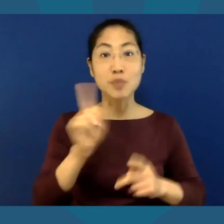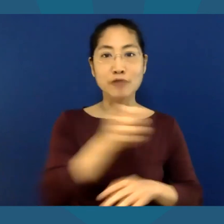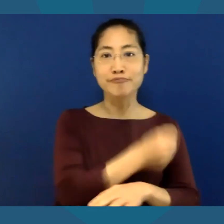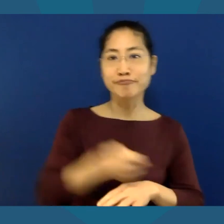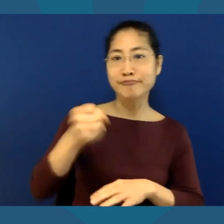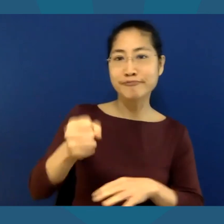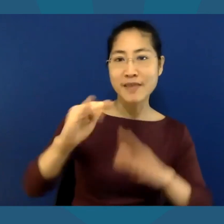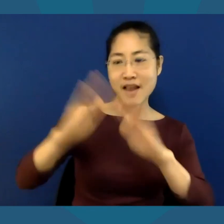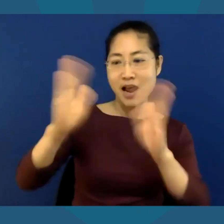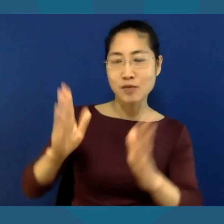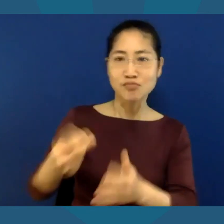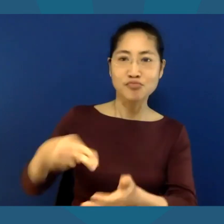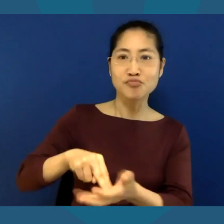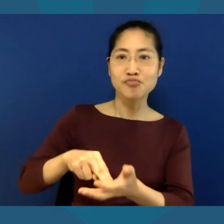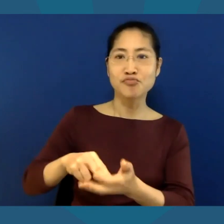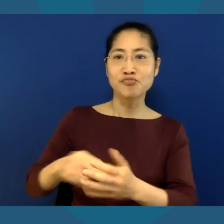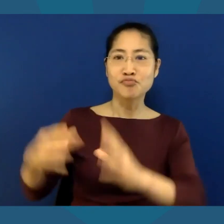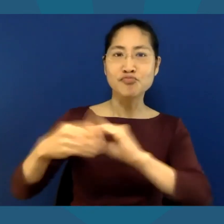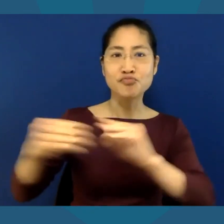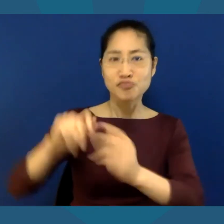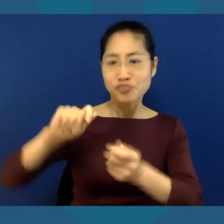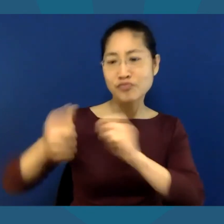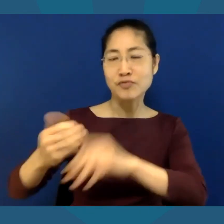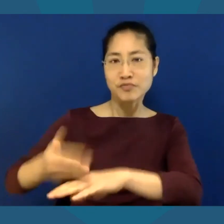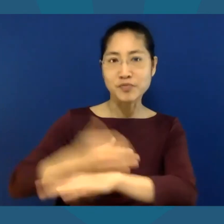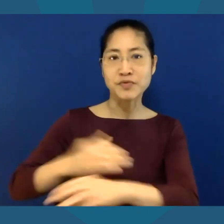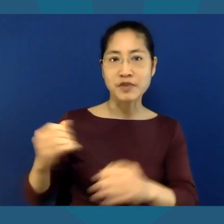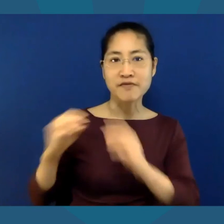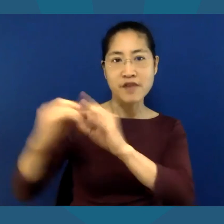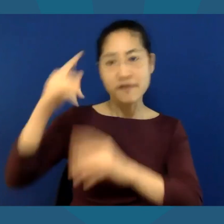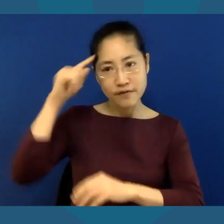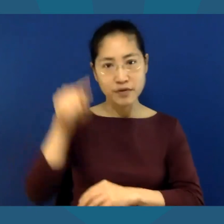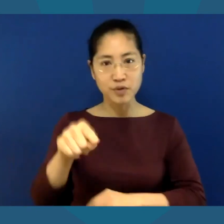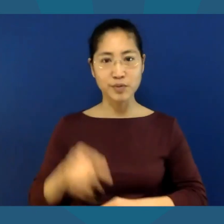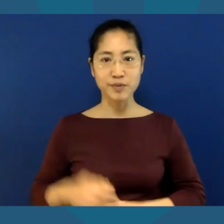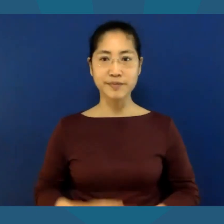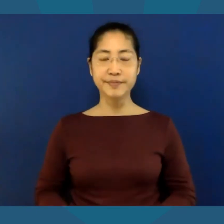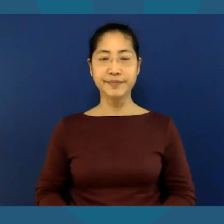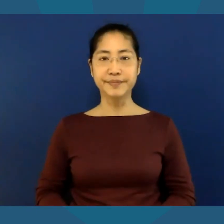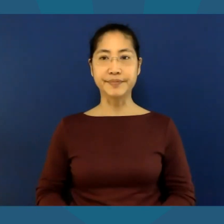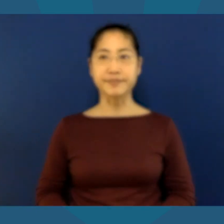place is in the House, where her strong, progressive voice will fight for you.